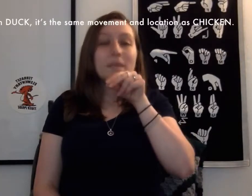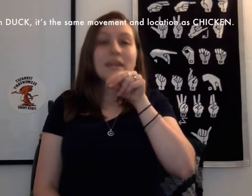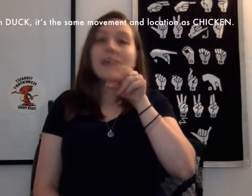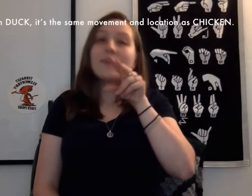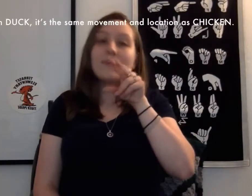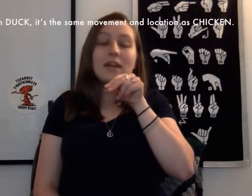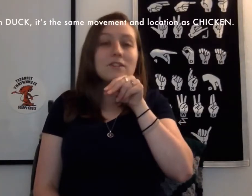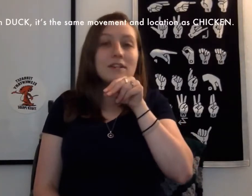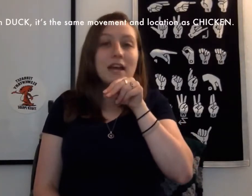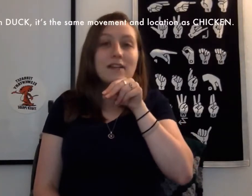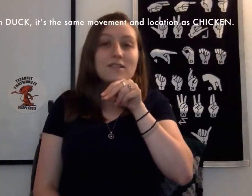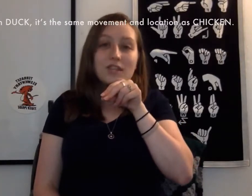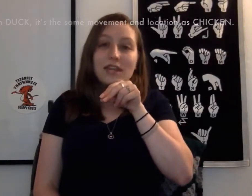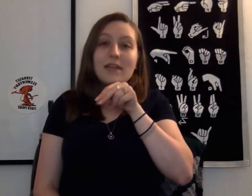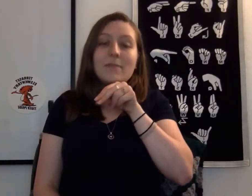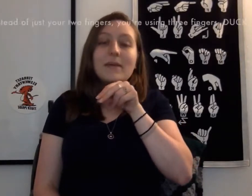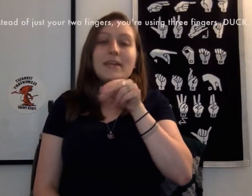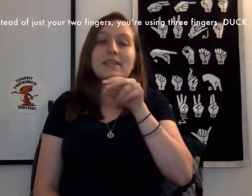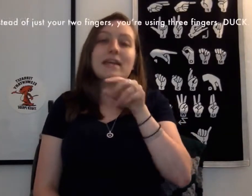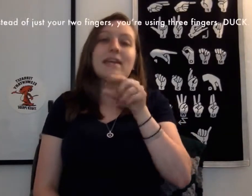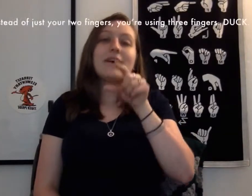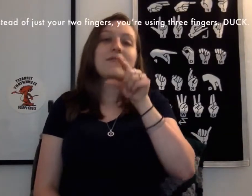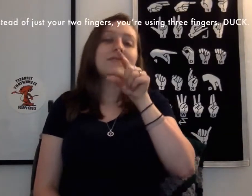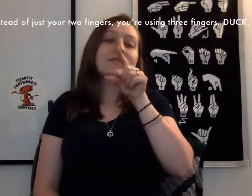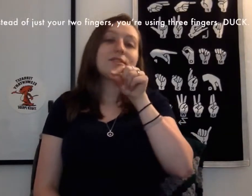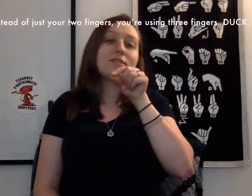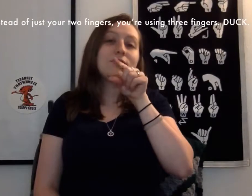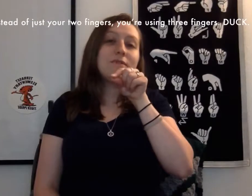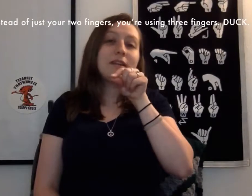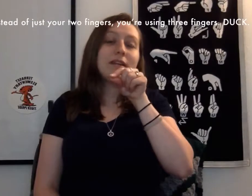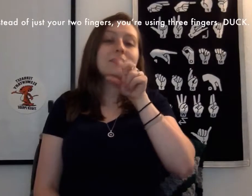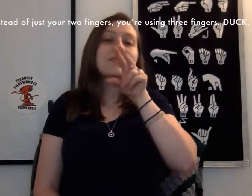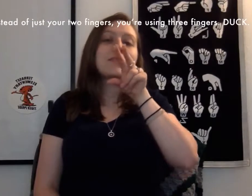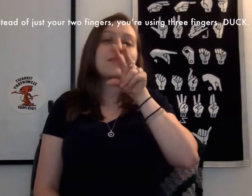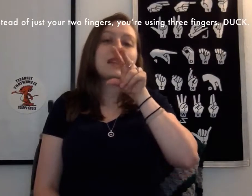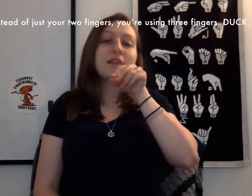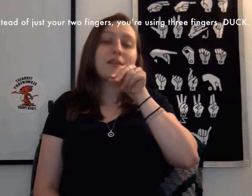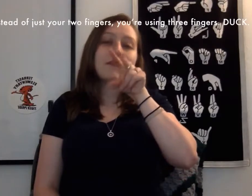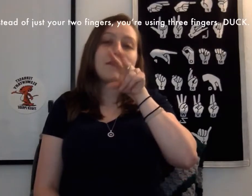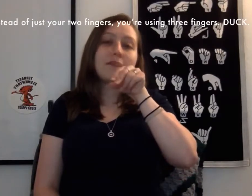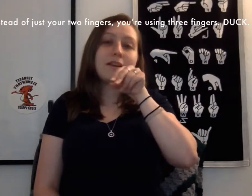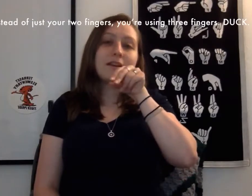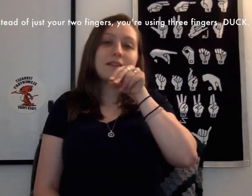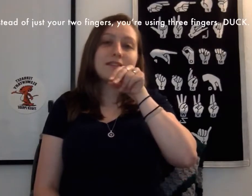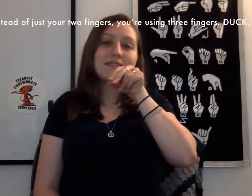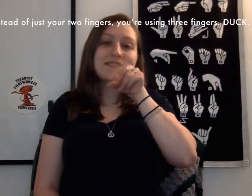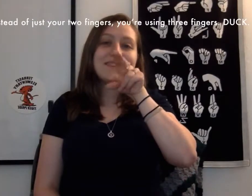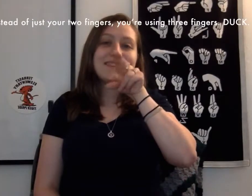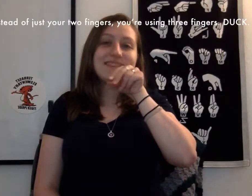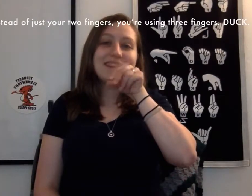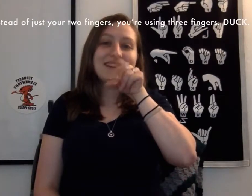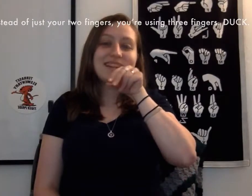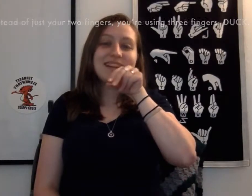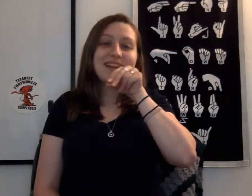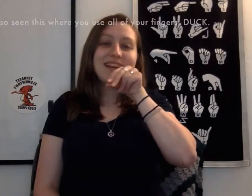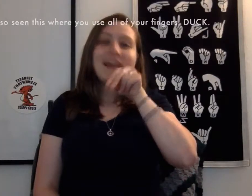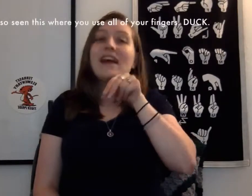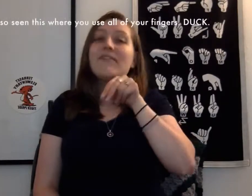and location as chicken, but instead of just your 2 fingers, you're using 3 fingers. Duck. I've also